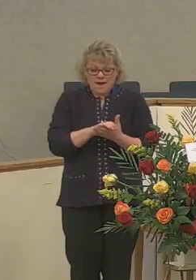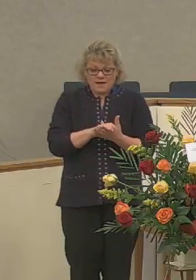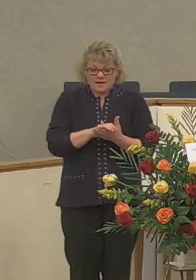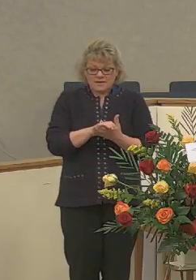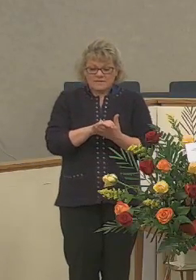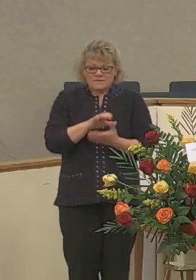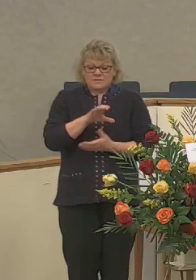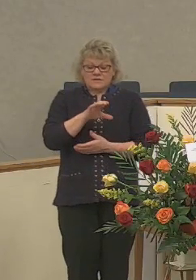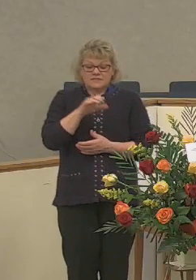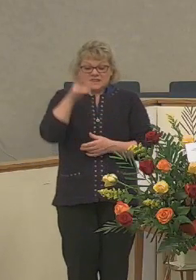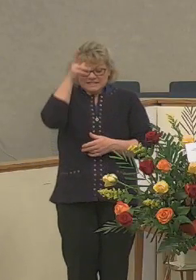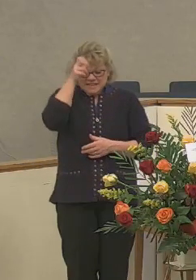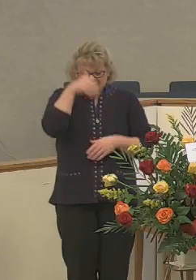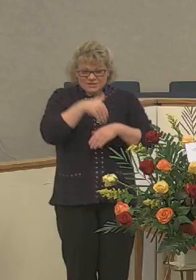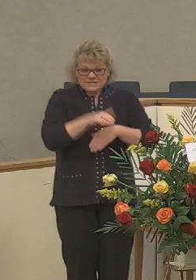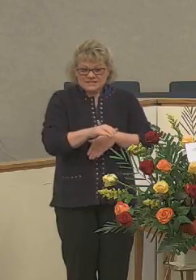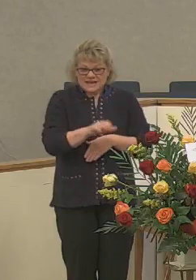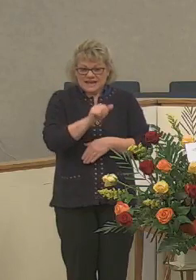him Anna.